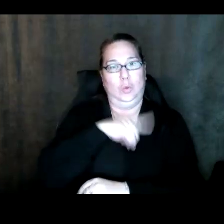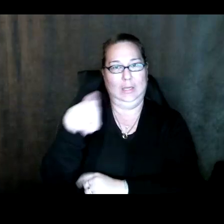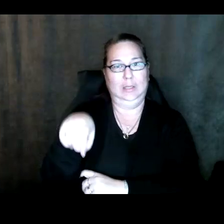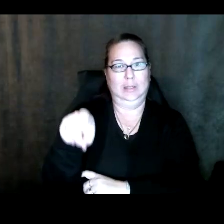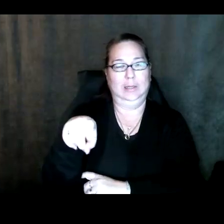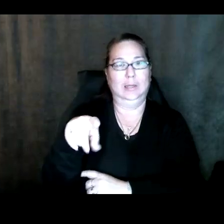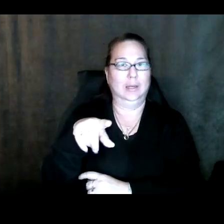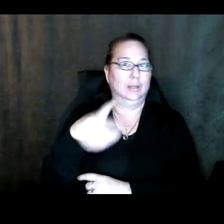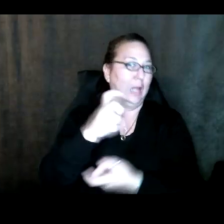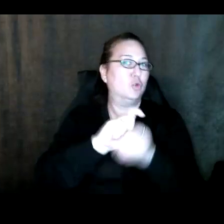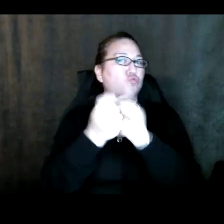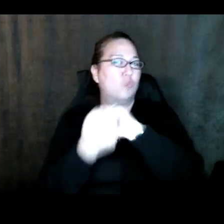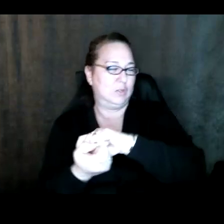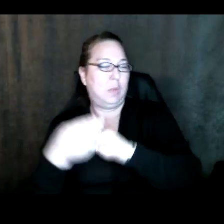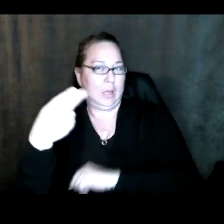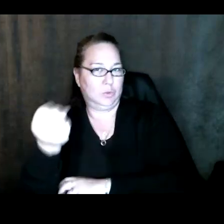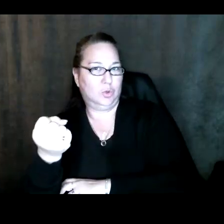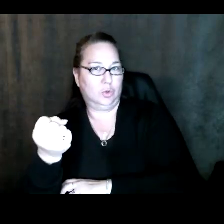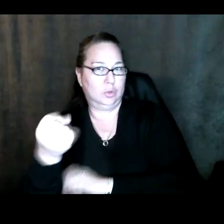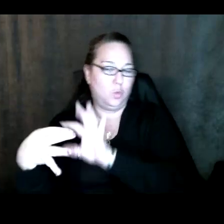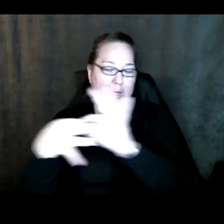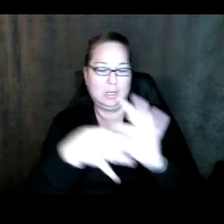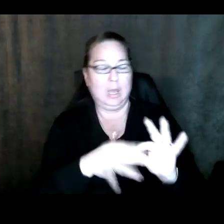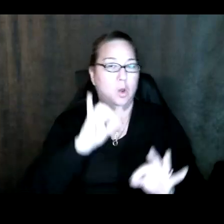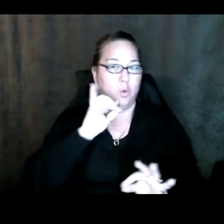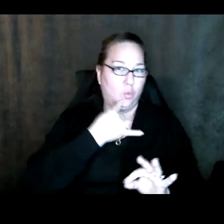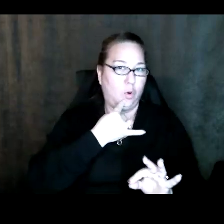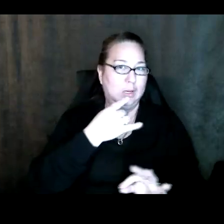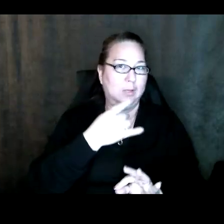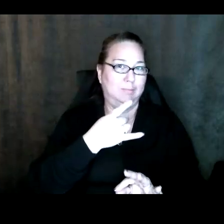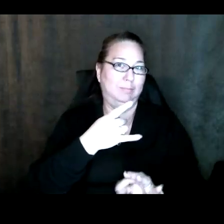high schools, with chronic absenteeism like this.